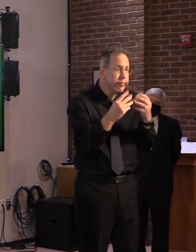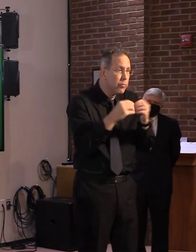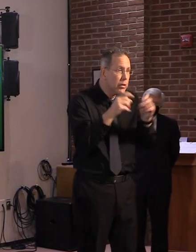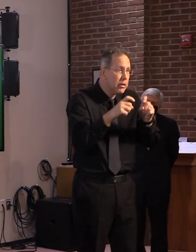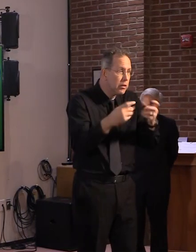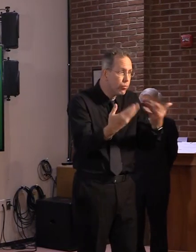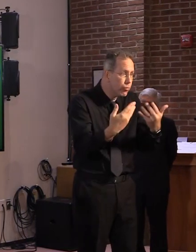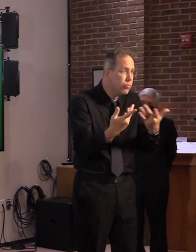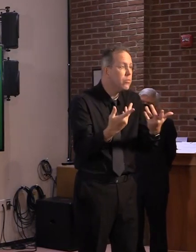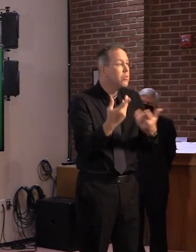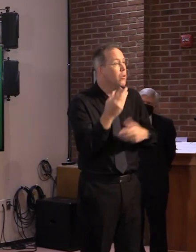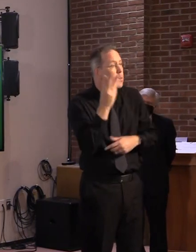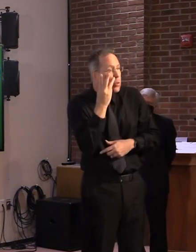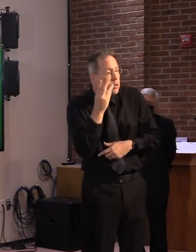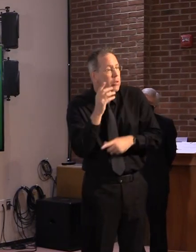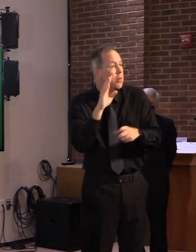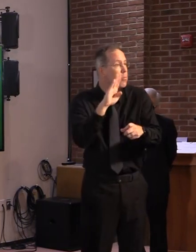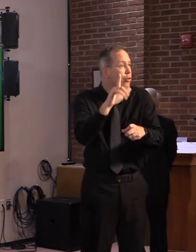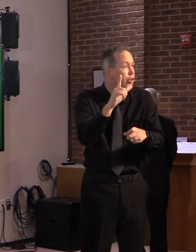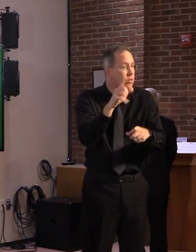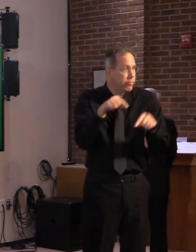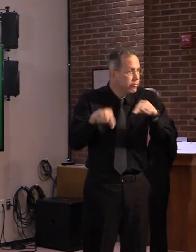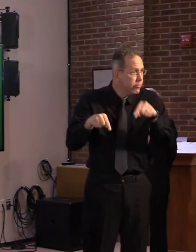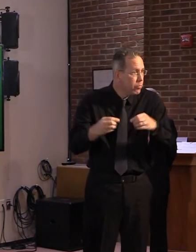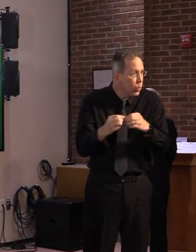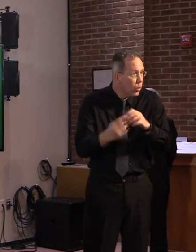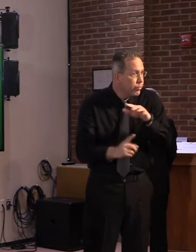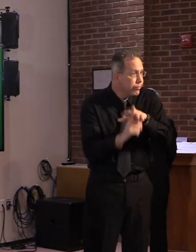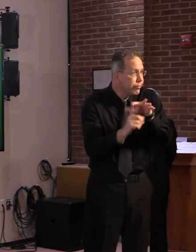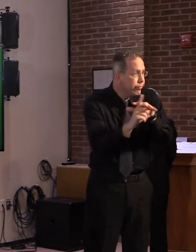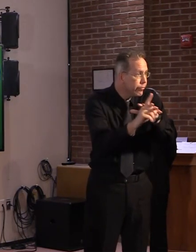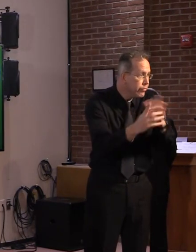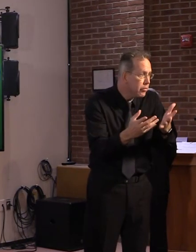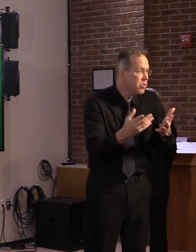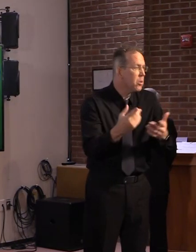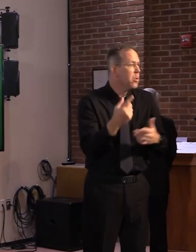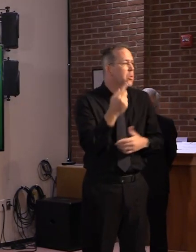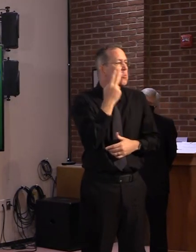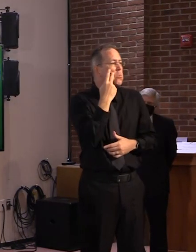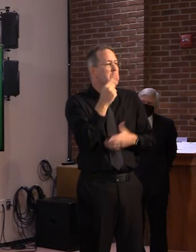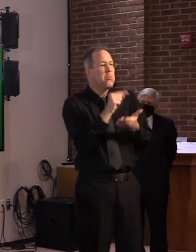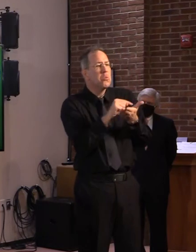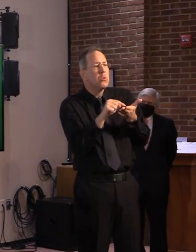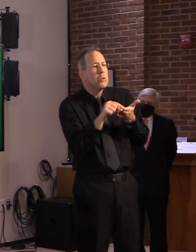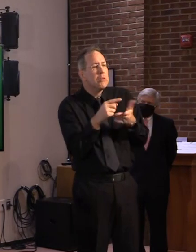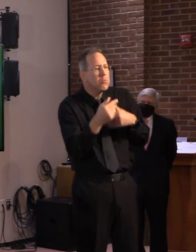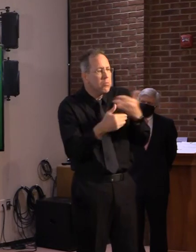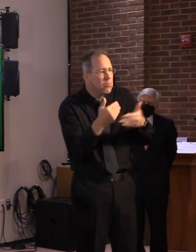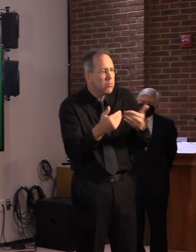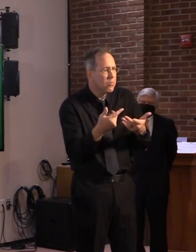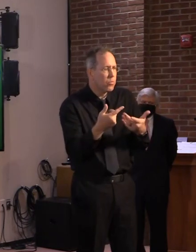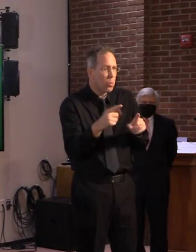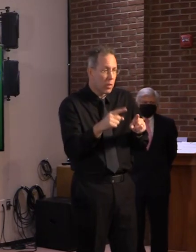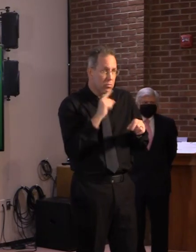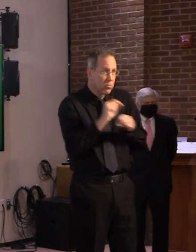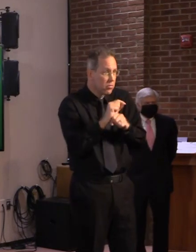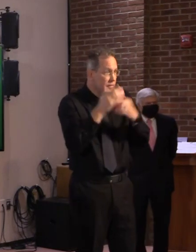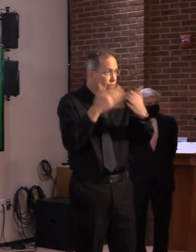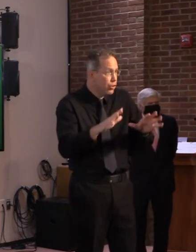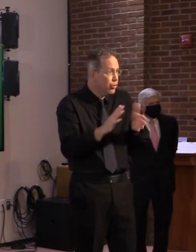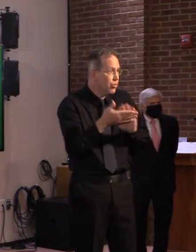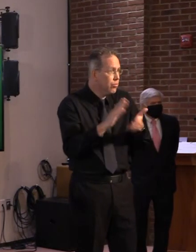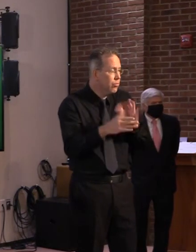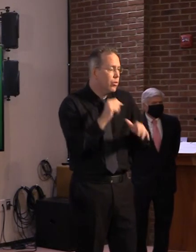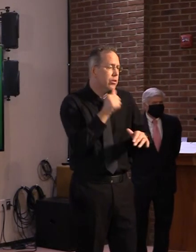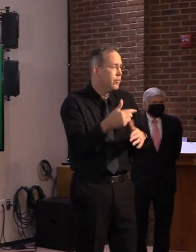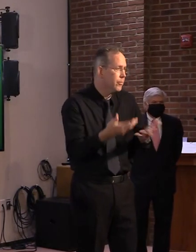I put closure to the outbreak, if you will. But certainly all the data I've shown you this morning and